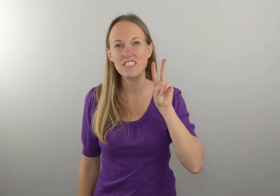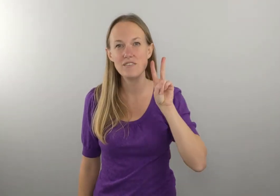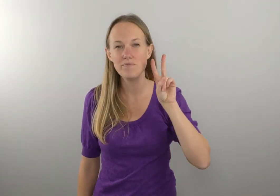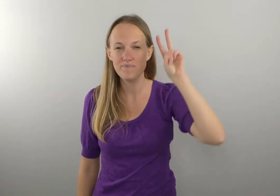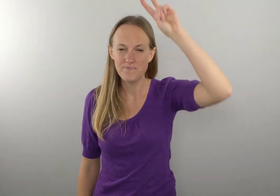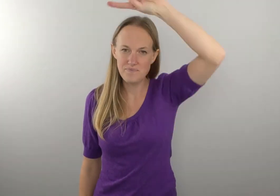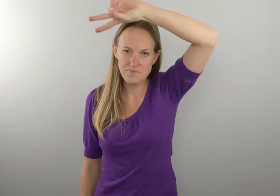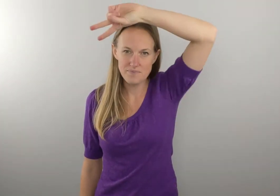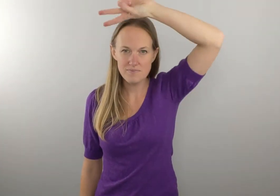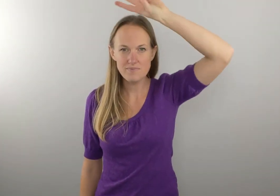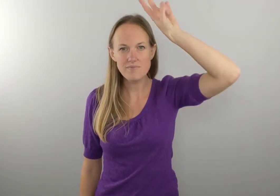virgin.